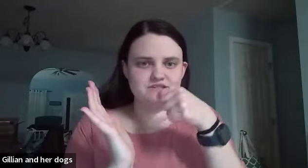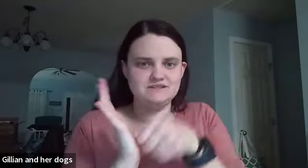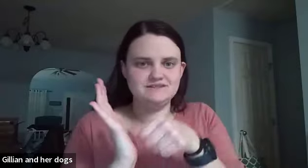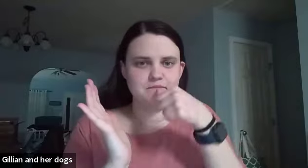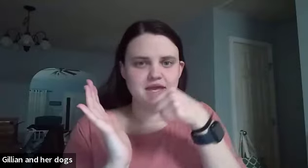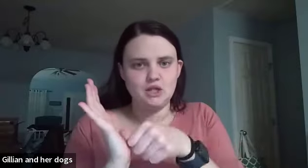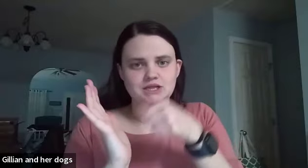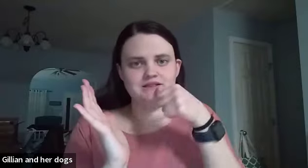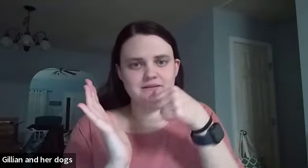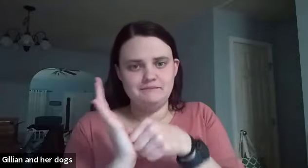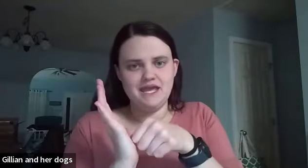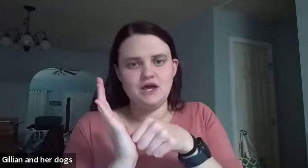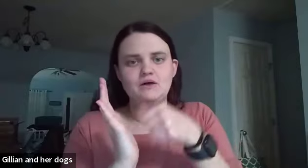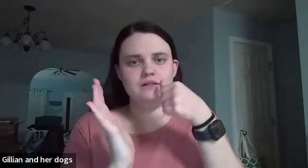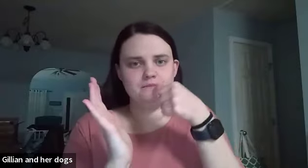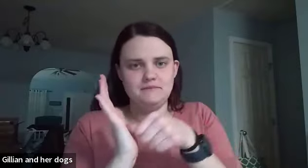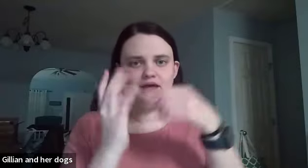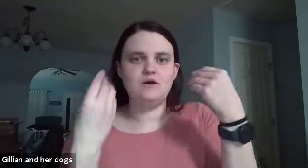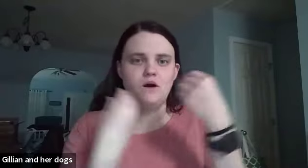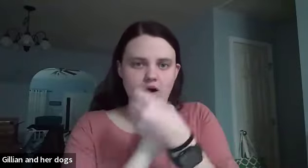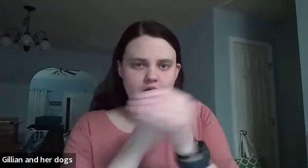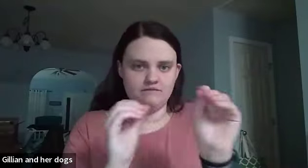post, mail, mail, mail,